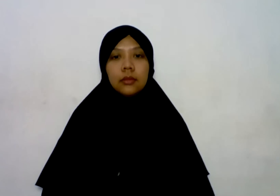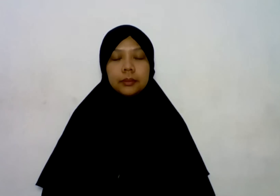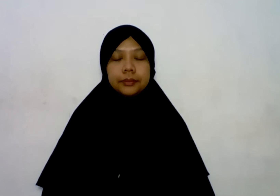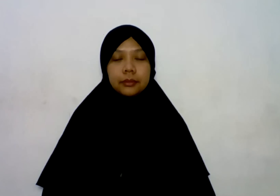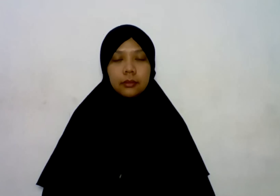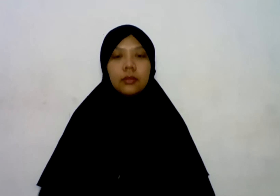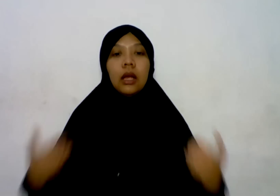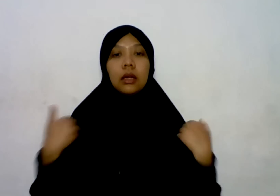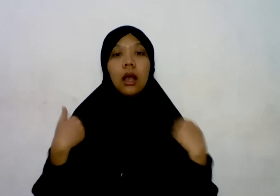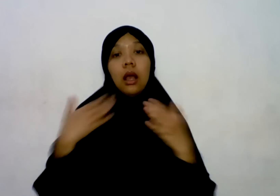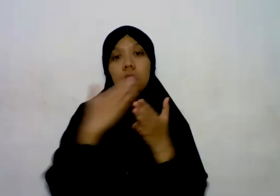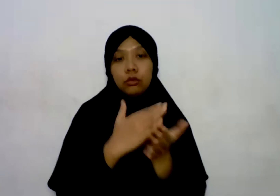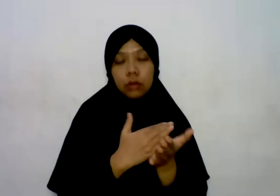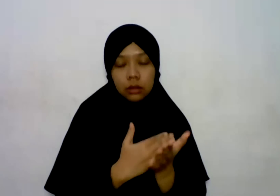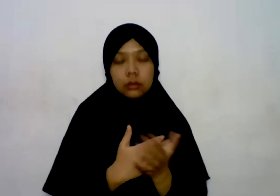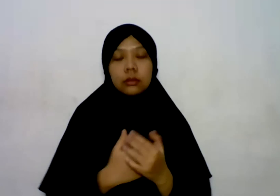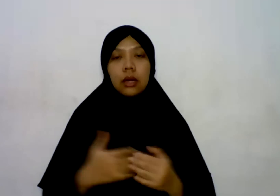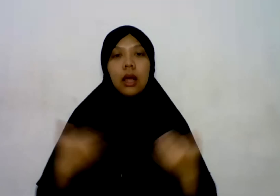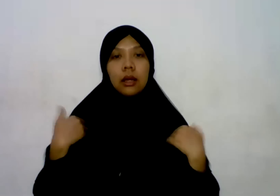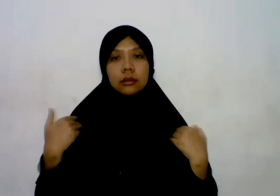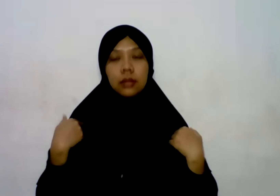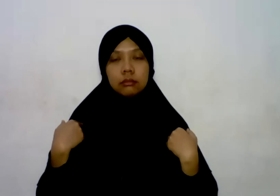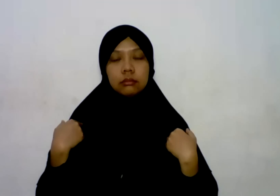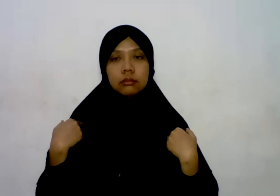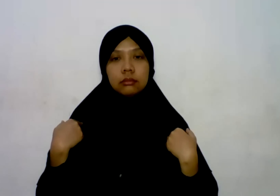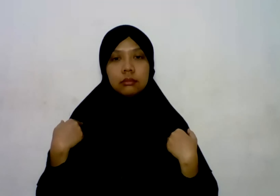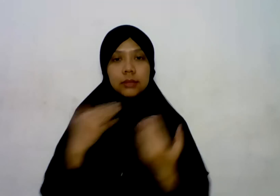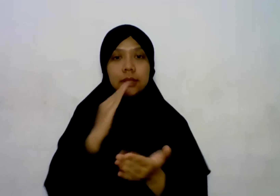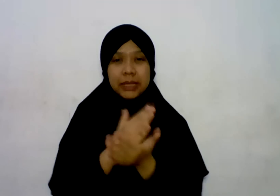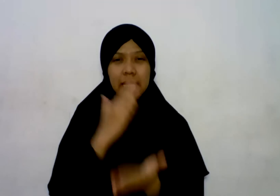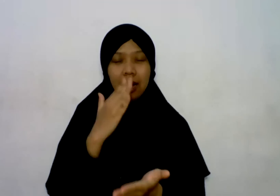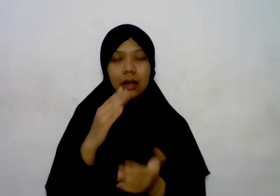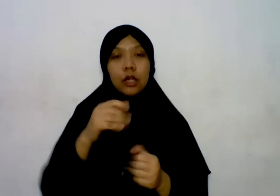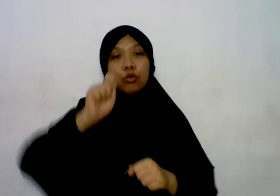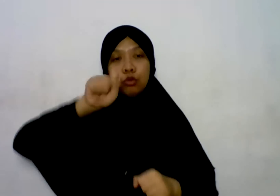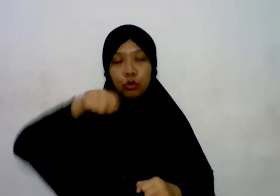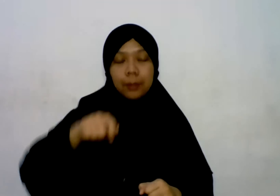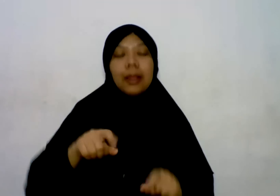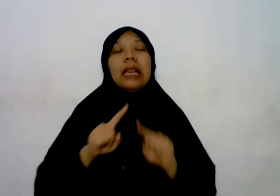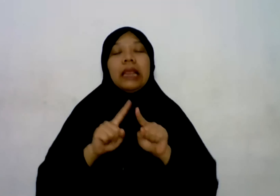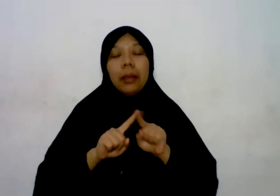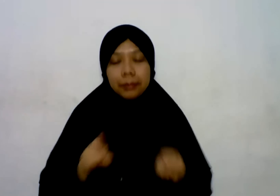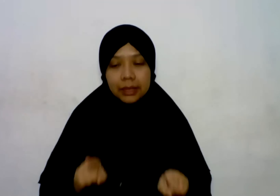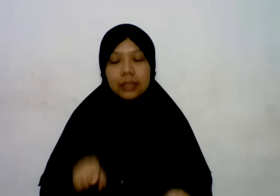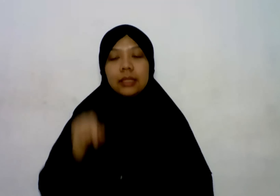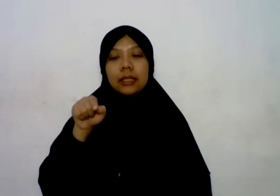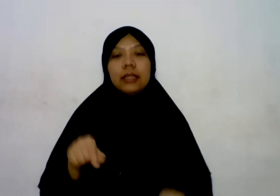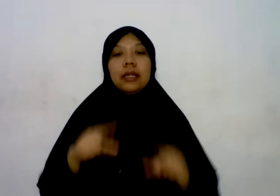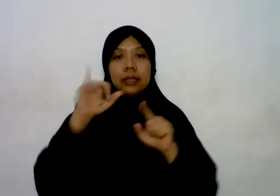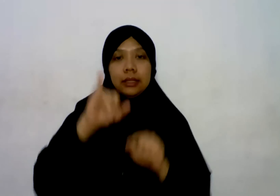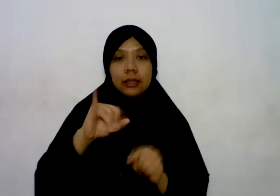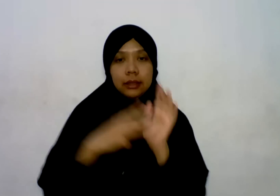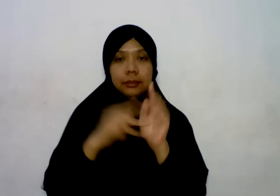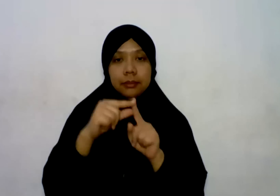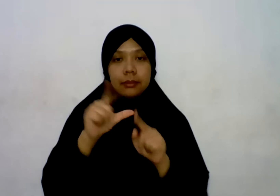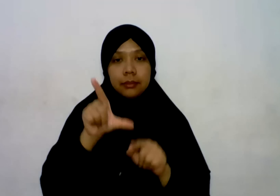been so many policy being enacted, yeah. But again, in the implementation, I think we have a good